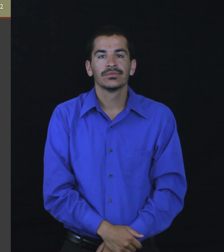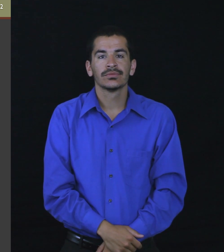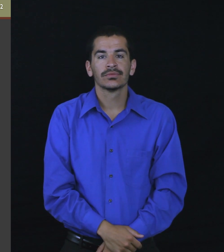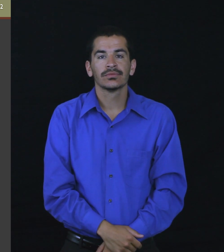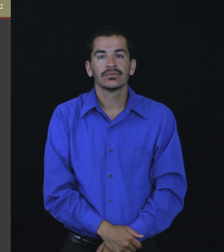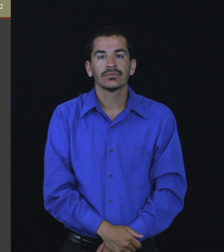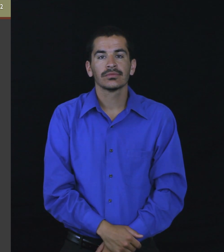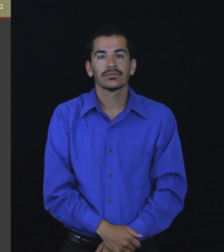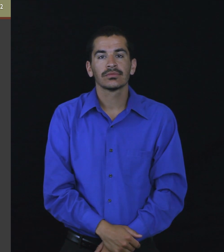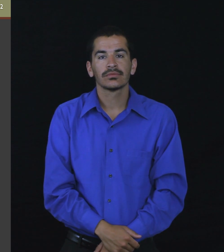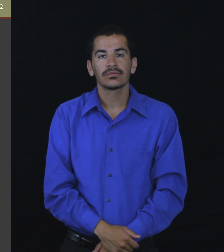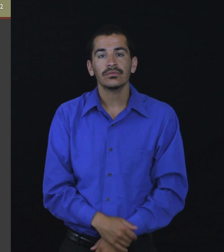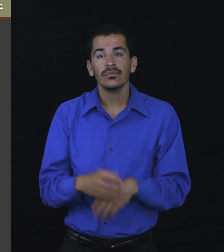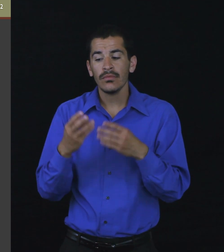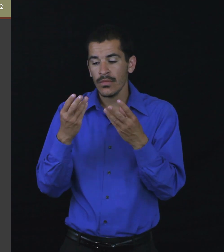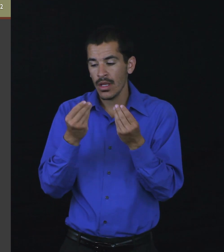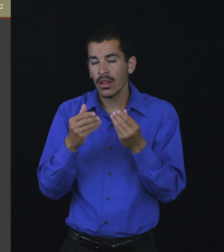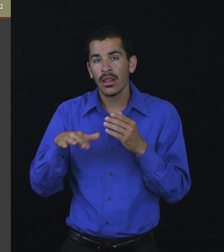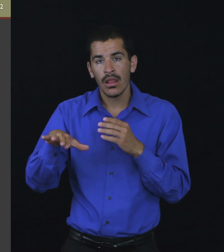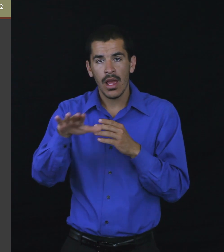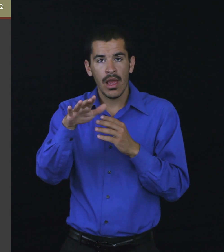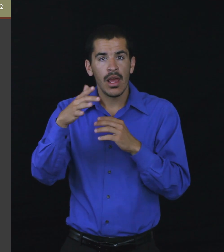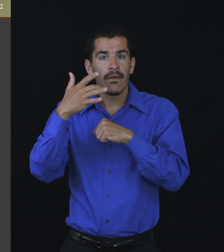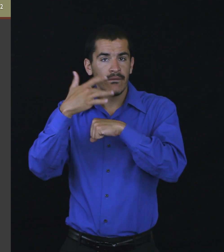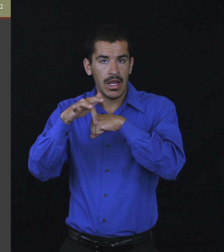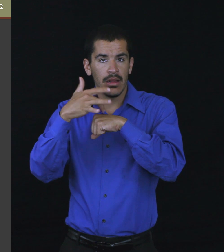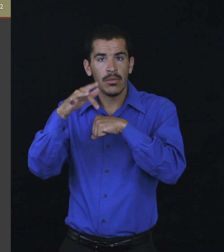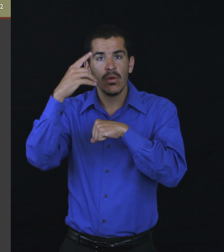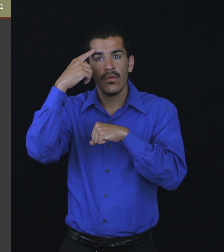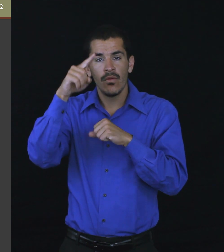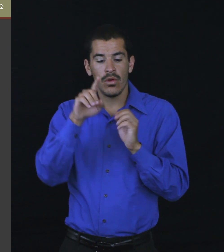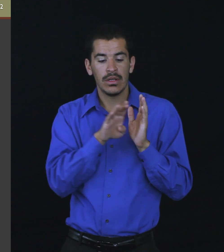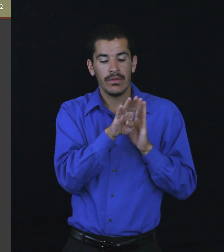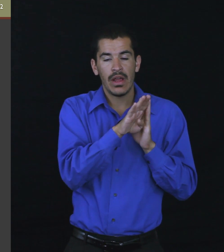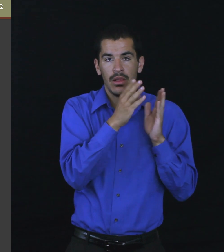The land is available for the developer to purchase.